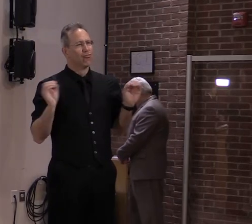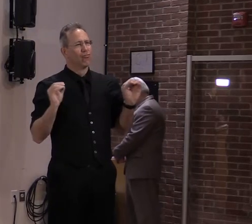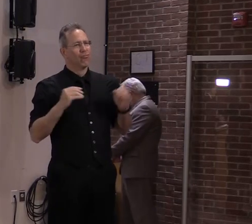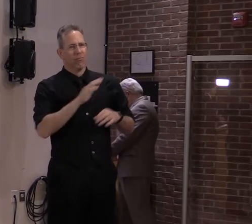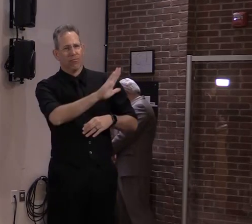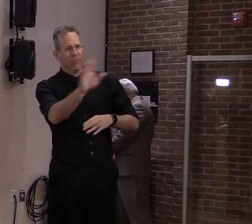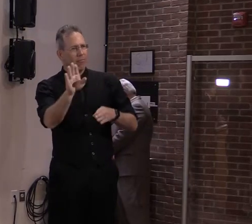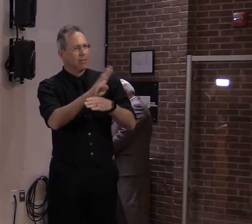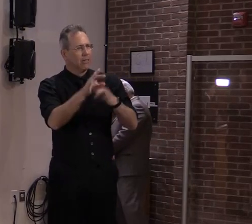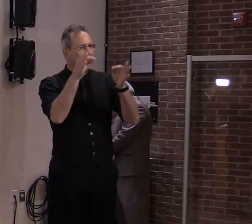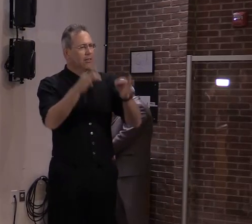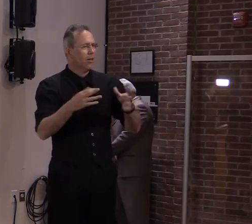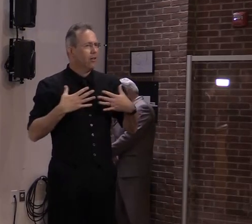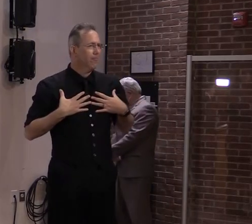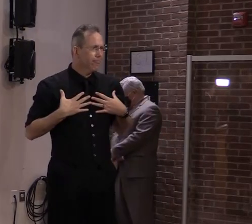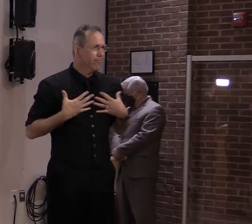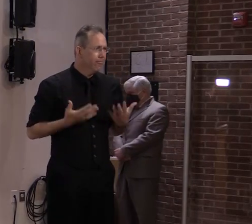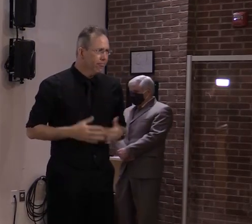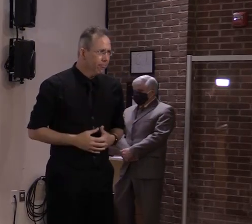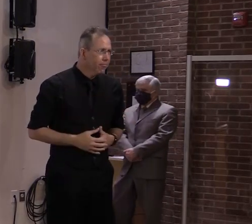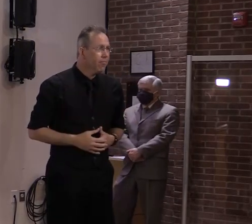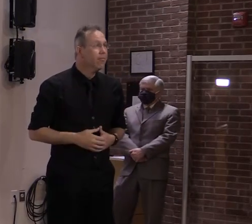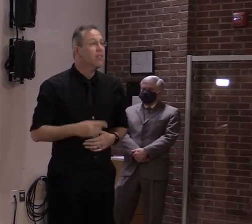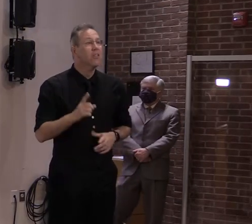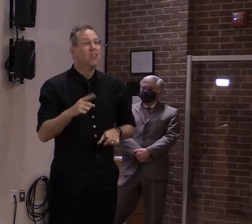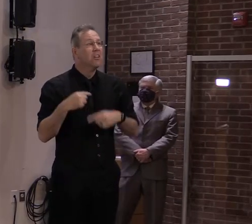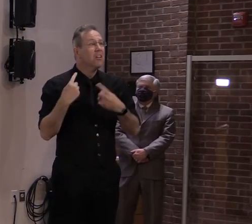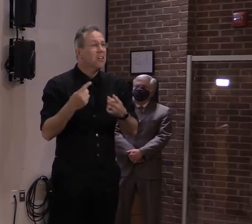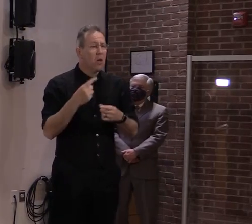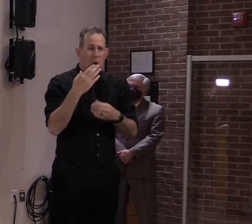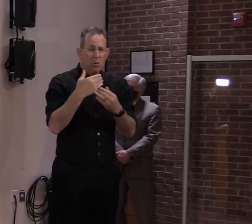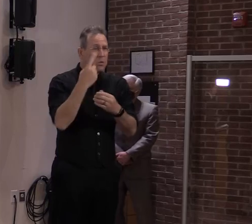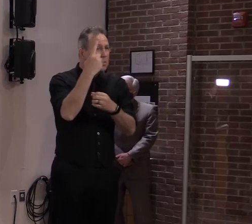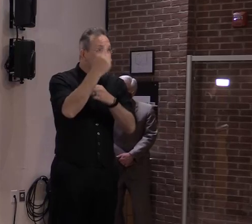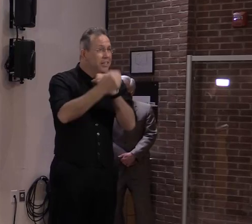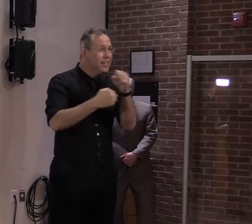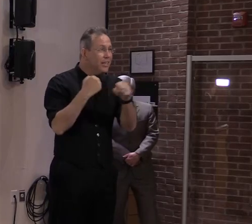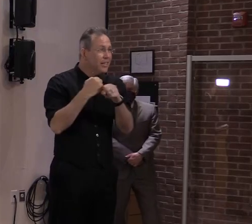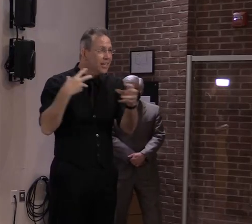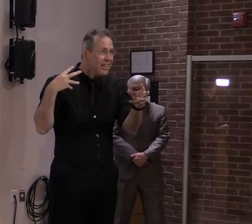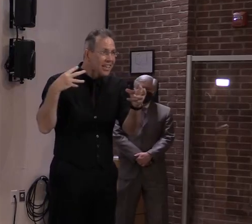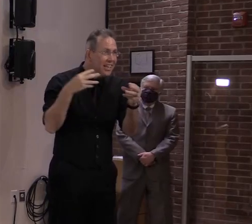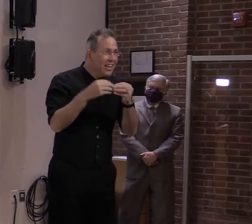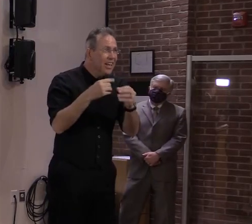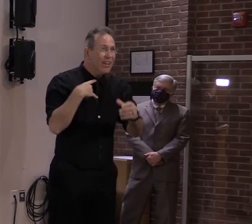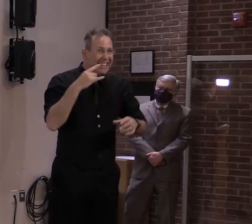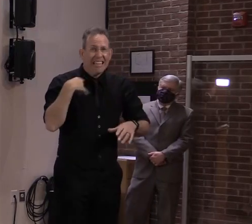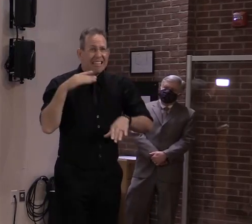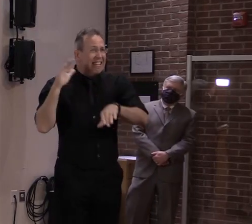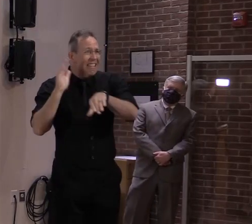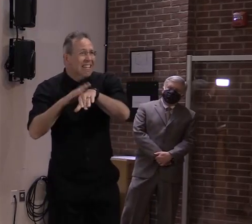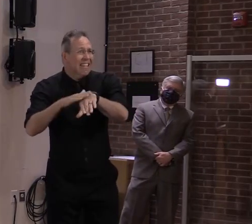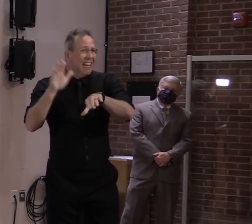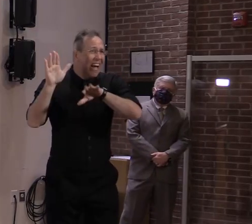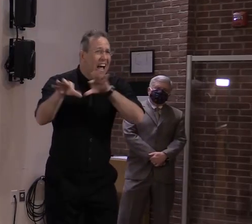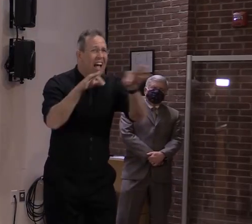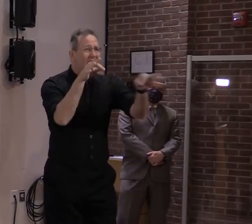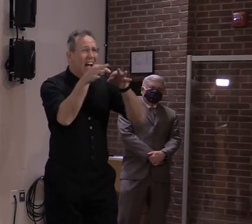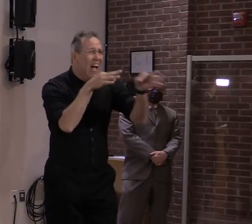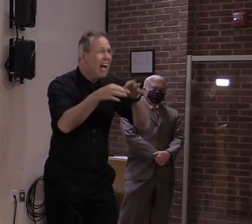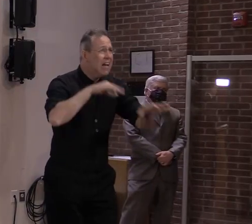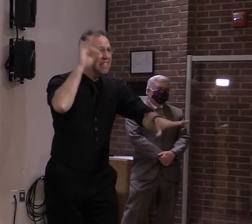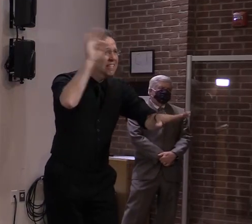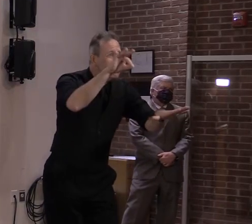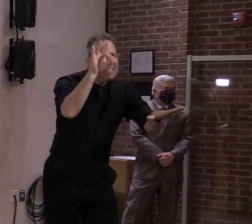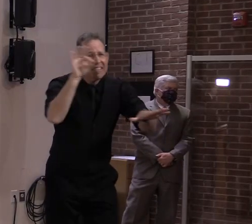know, we have told people for the last 14 months what to do. I think it's time now for others to start thinking about what